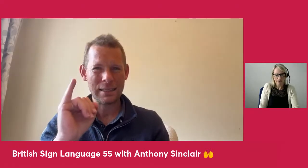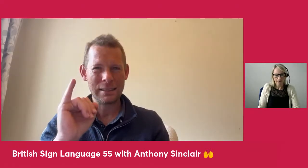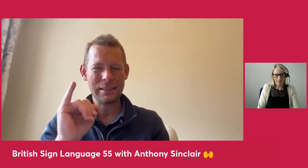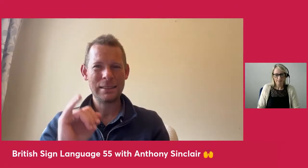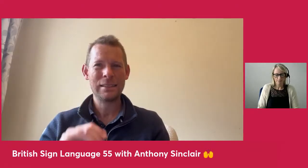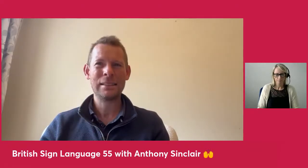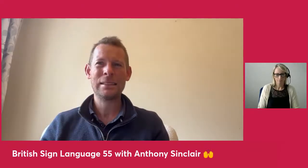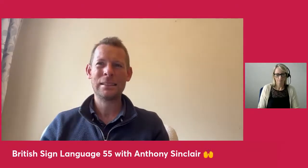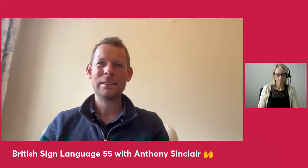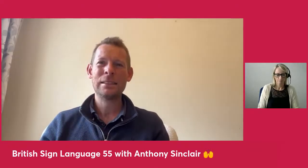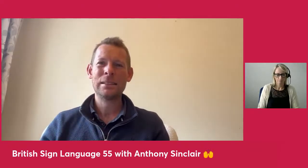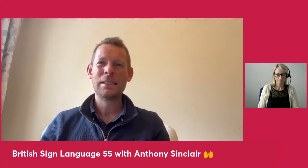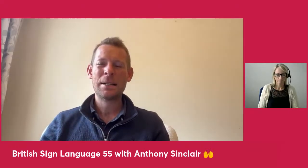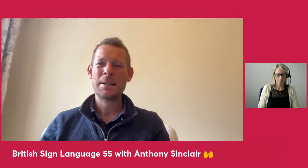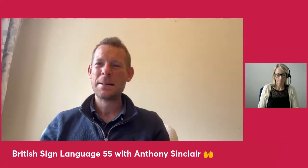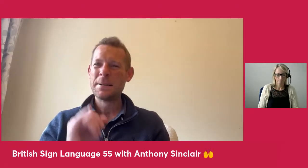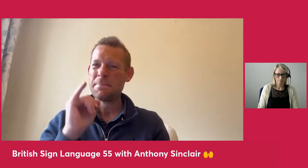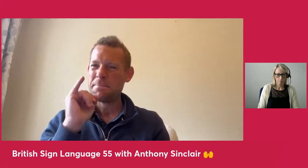and bad,